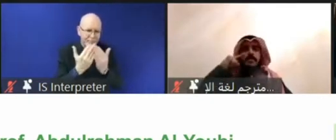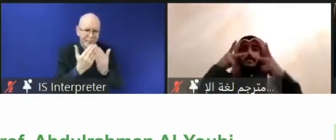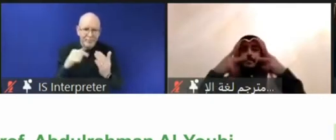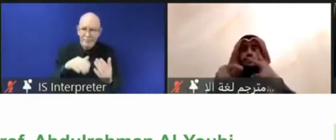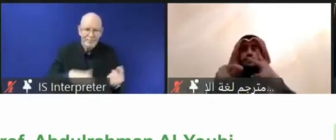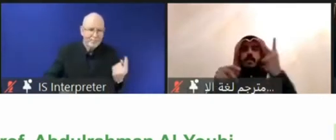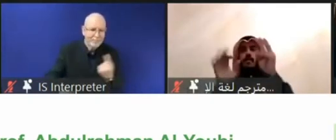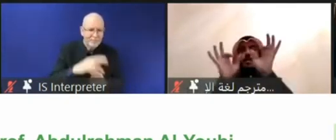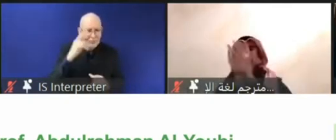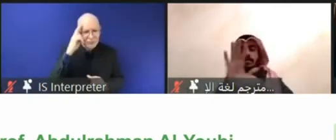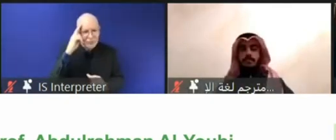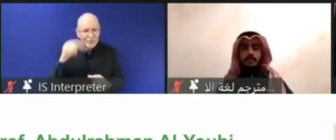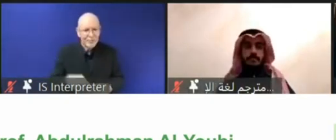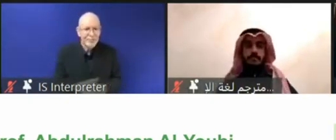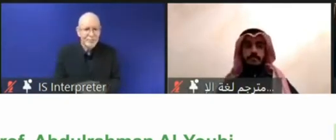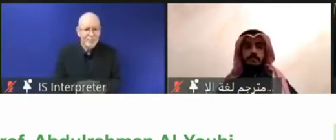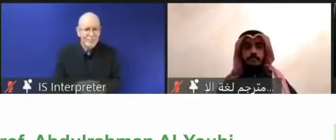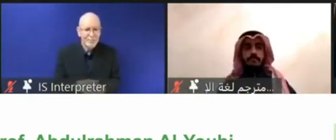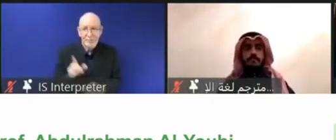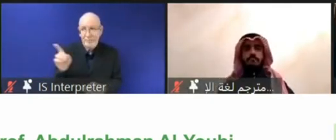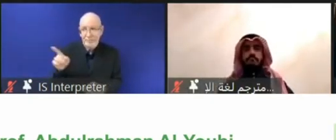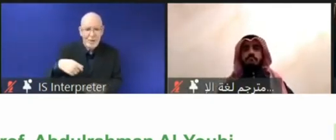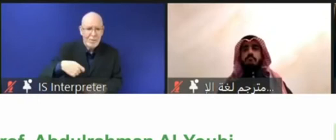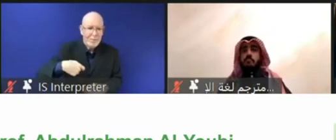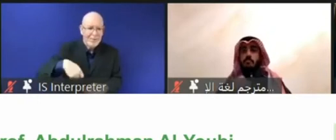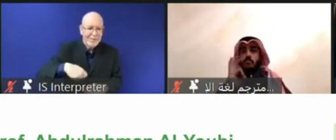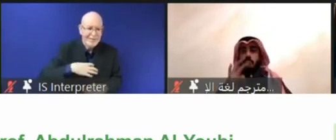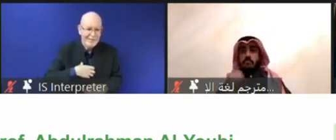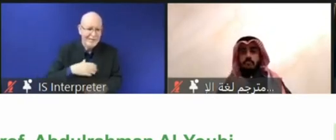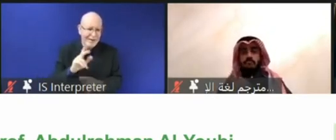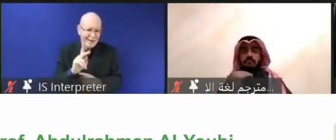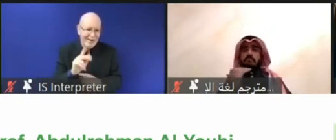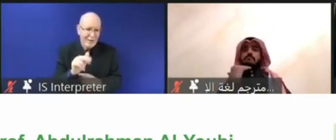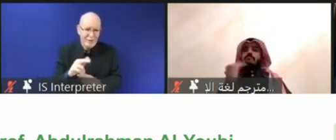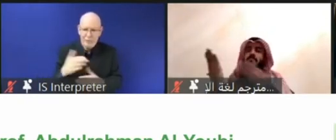2015. With honor, Your Excellency, please go ahead.